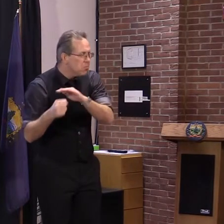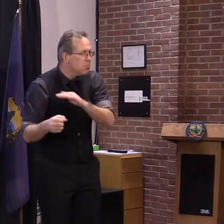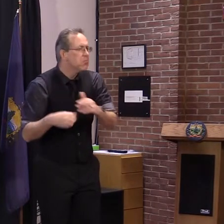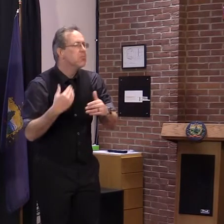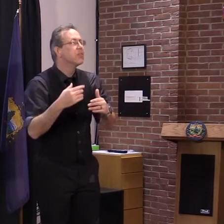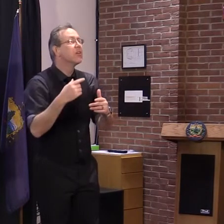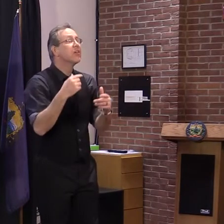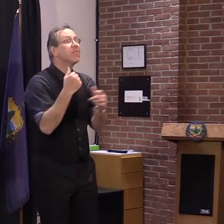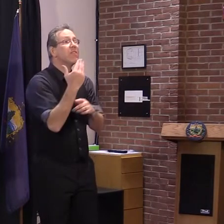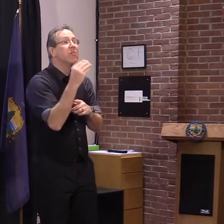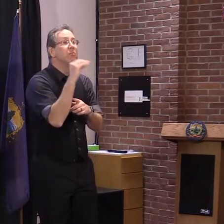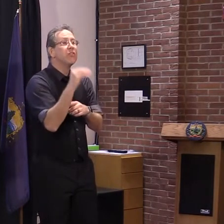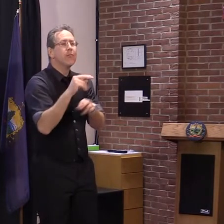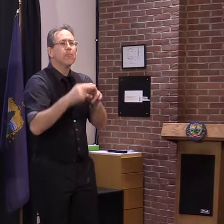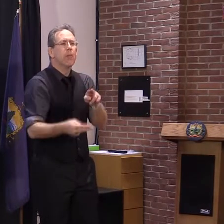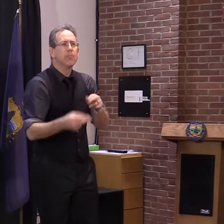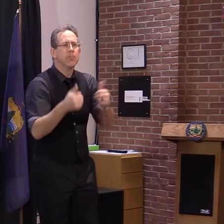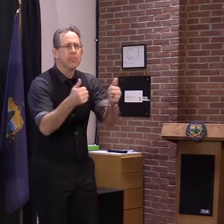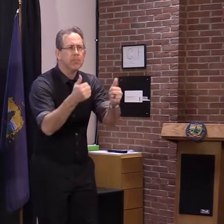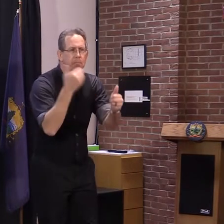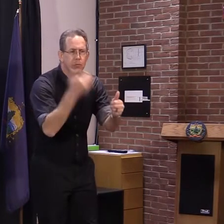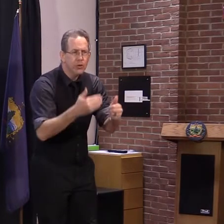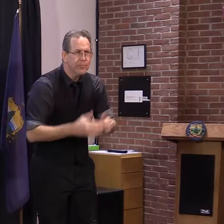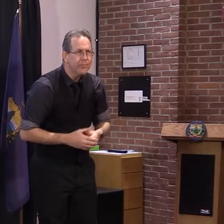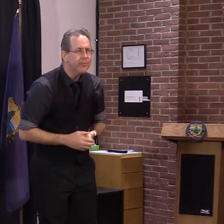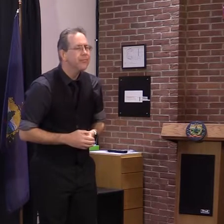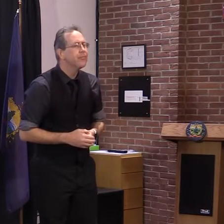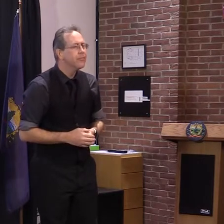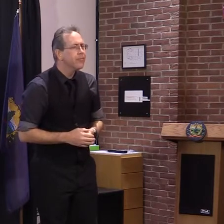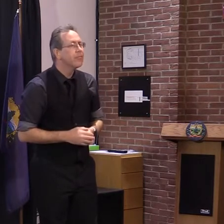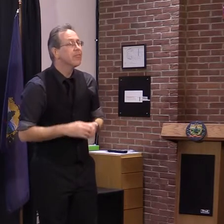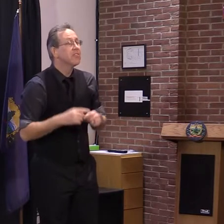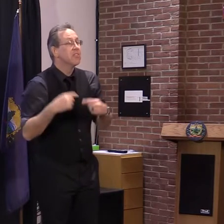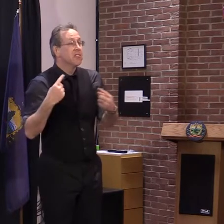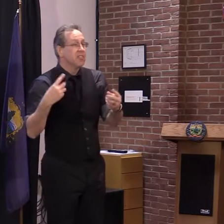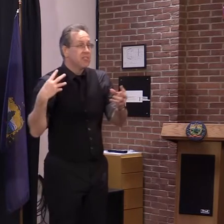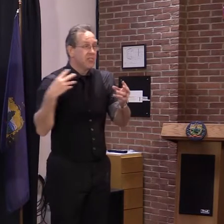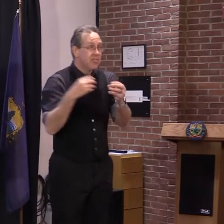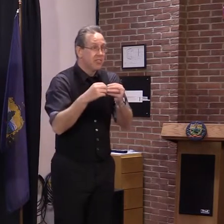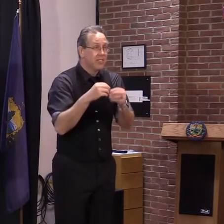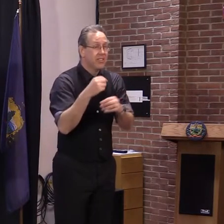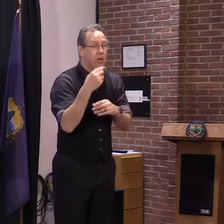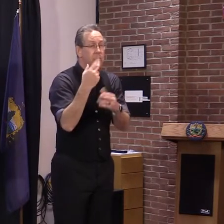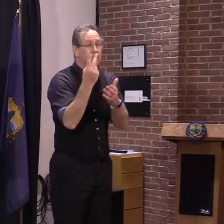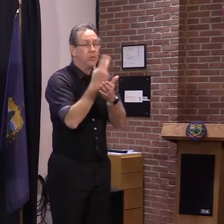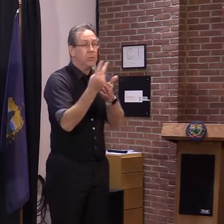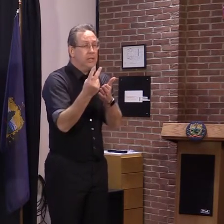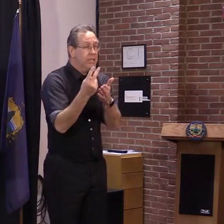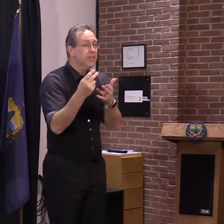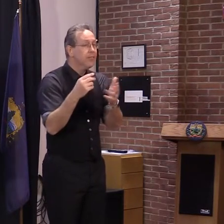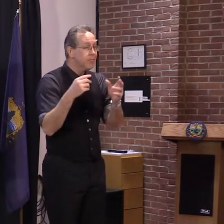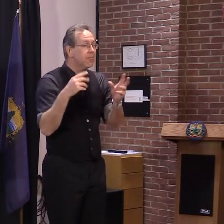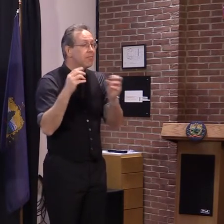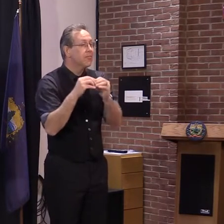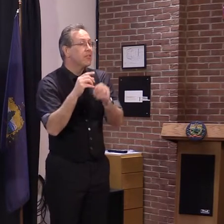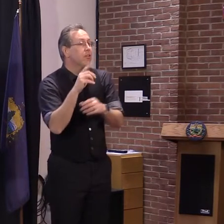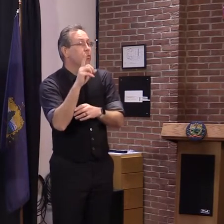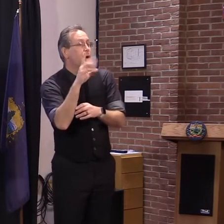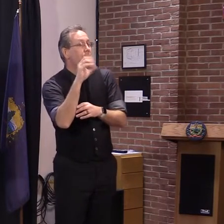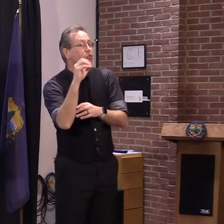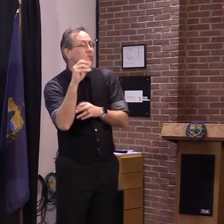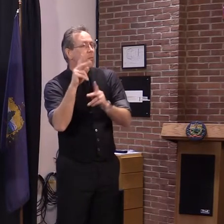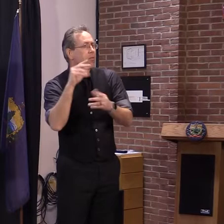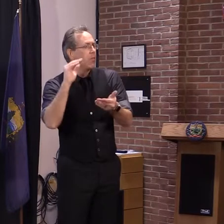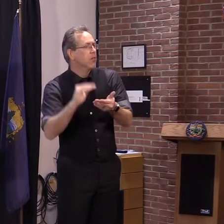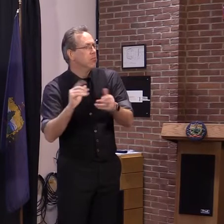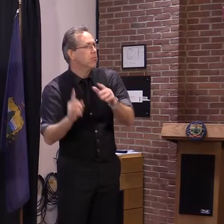15%. We're now 16 straight days where the hospitalization numbers have been under 100, and we're now sort of in that low 70s into